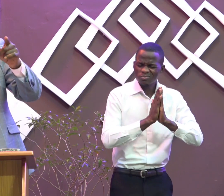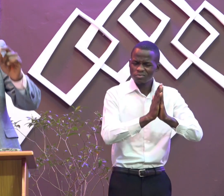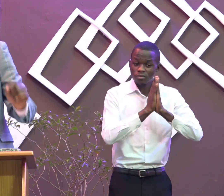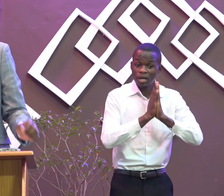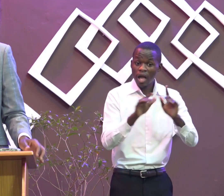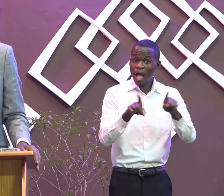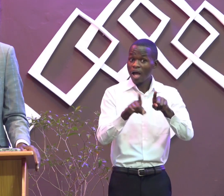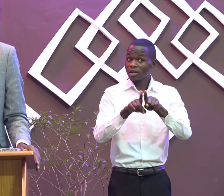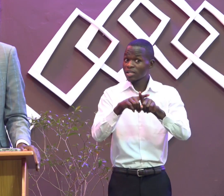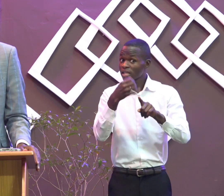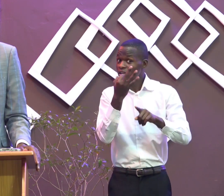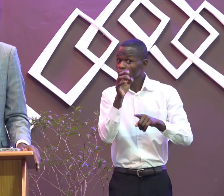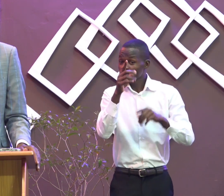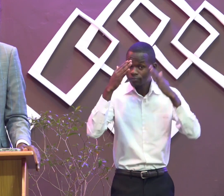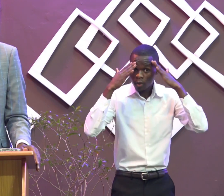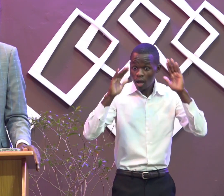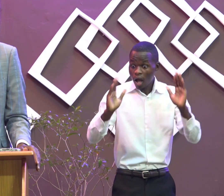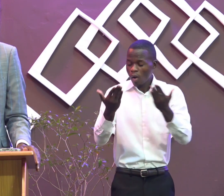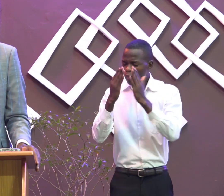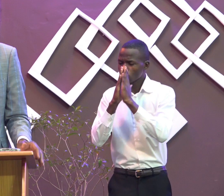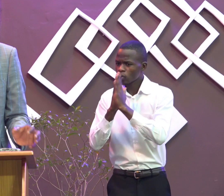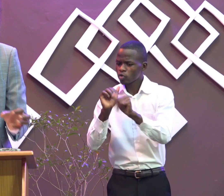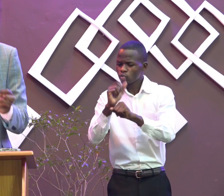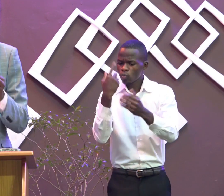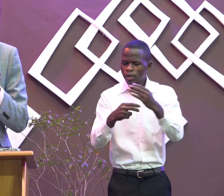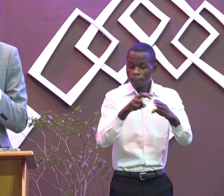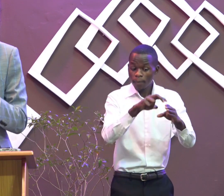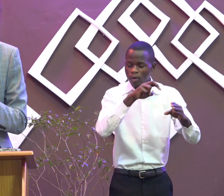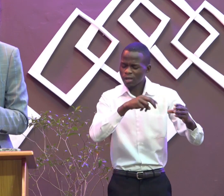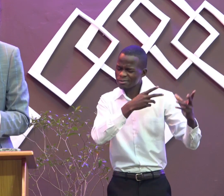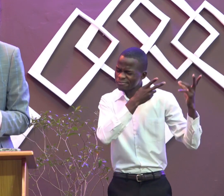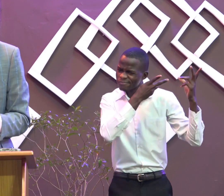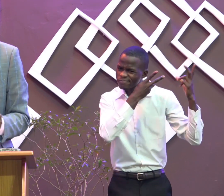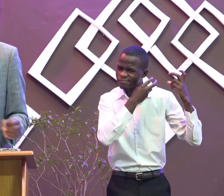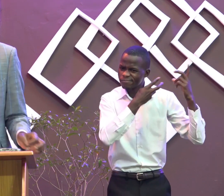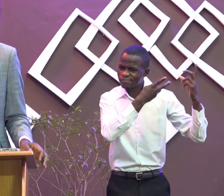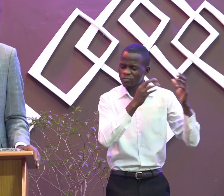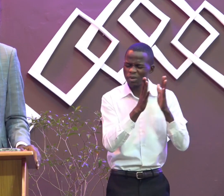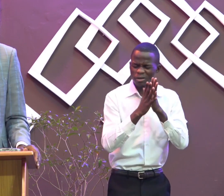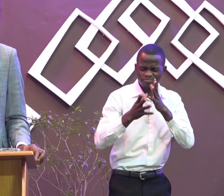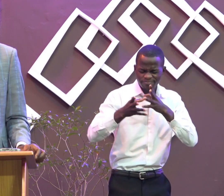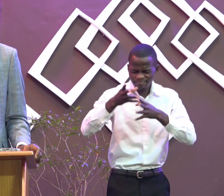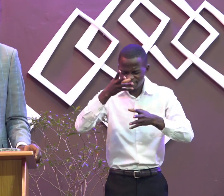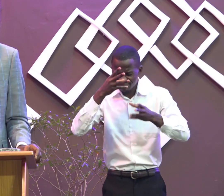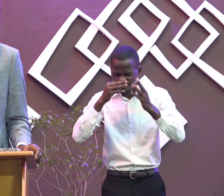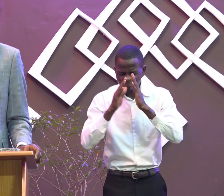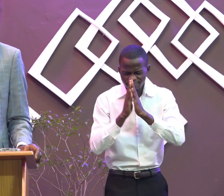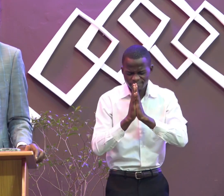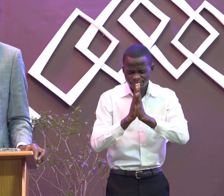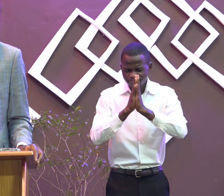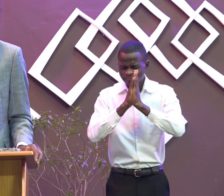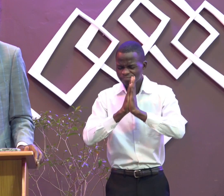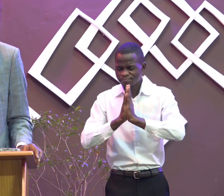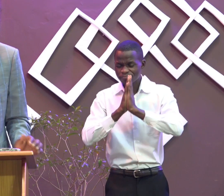bali eno n'owuliriza n'oyiga n'owulira ng'omusajja asseeyo Katonda waliwo manyi omuntu asaba n'ogamba naye nze